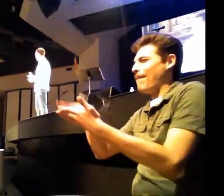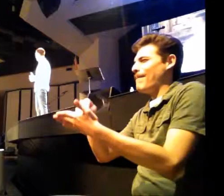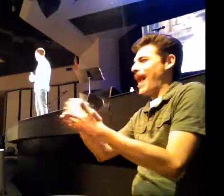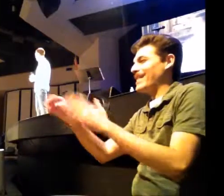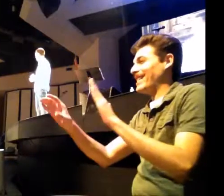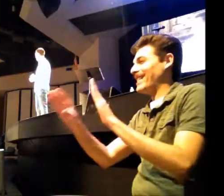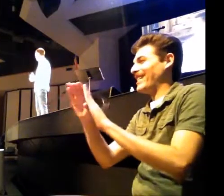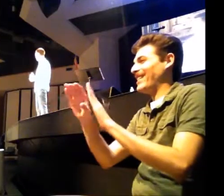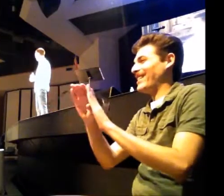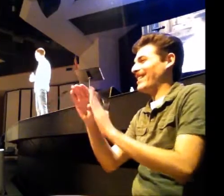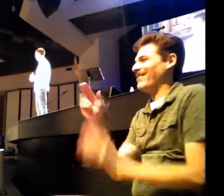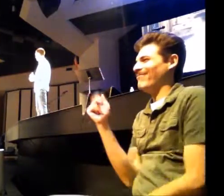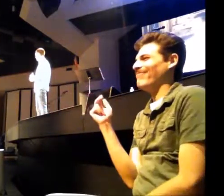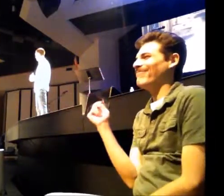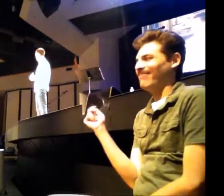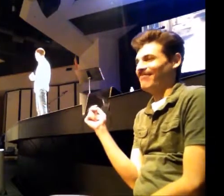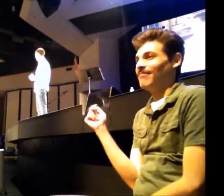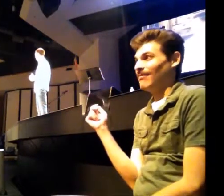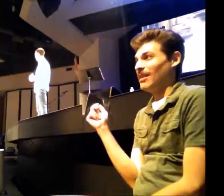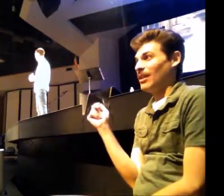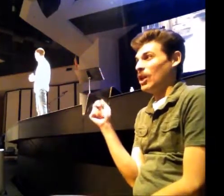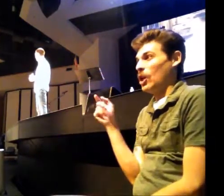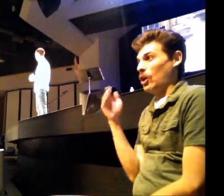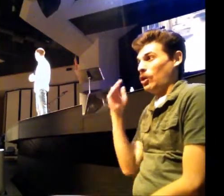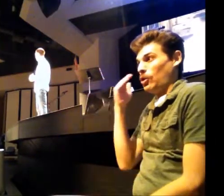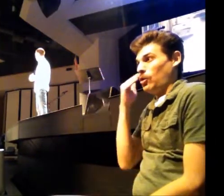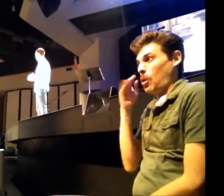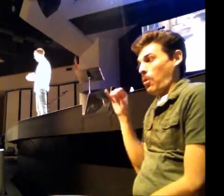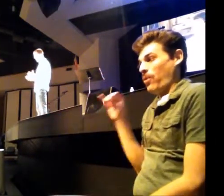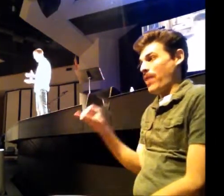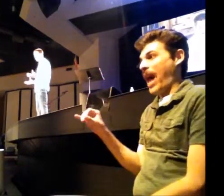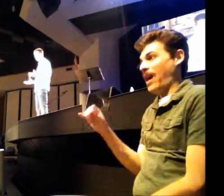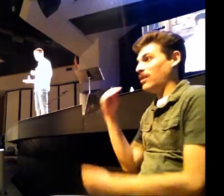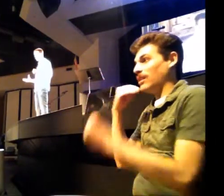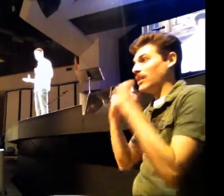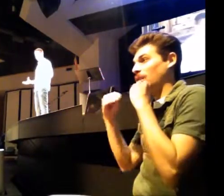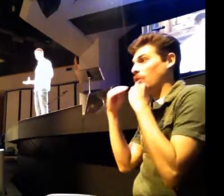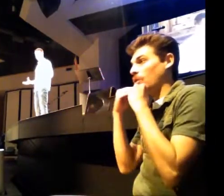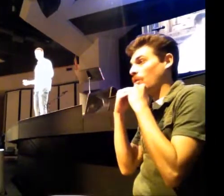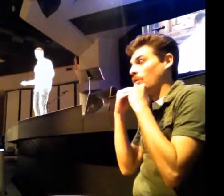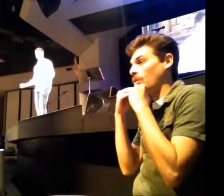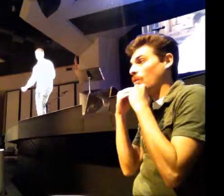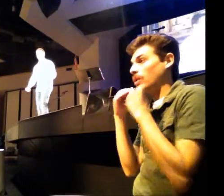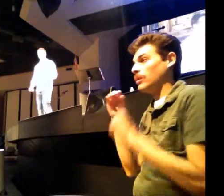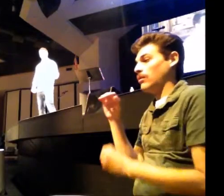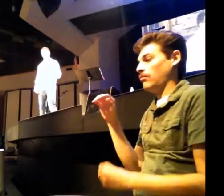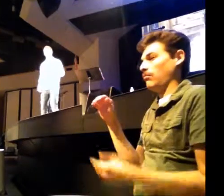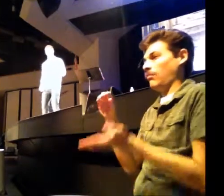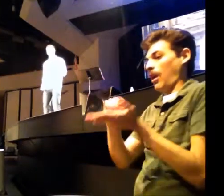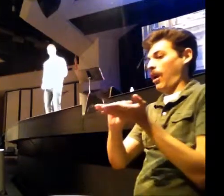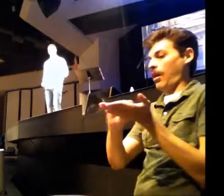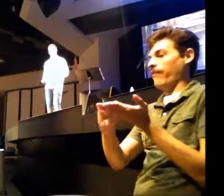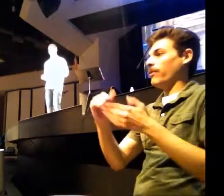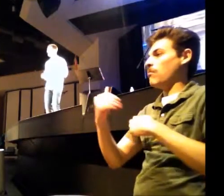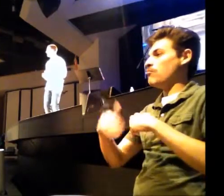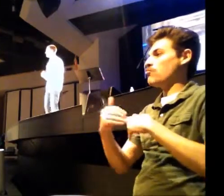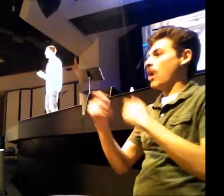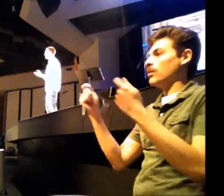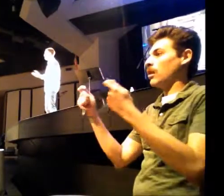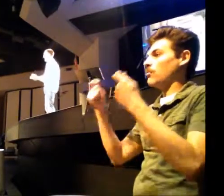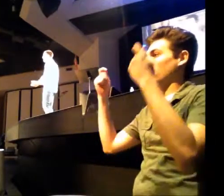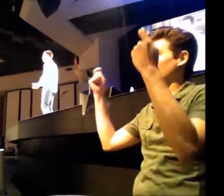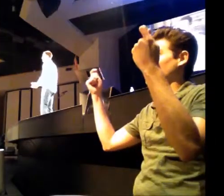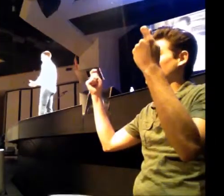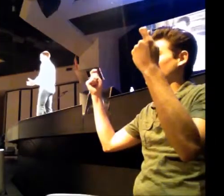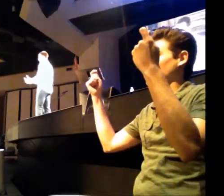You realize that was to celebrate the Feast of Unleavened Bread. That what was happening there, it was the Feast of Unleavened Bread. And when they go up into that upper room, it is